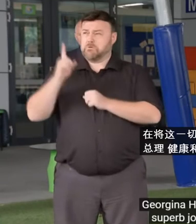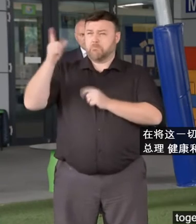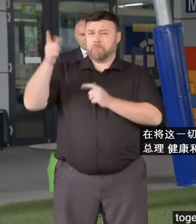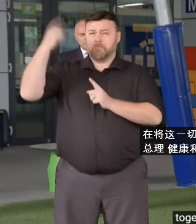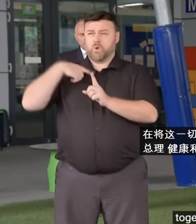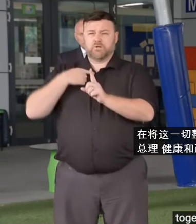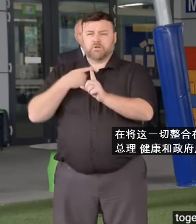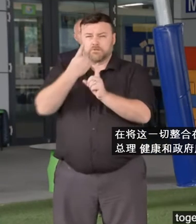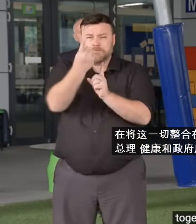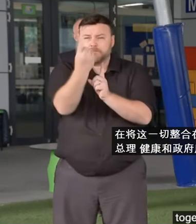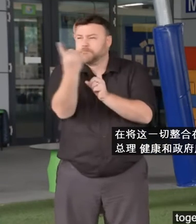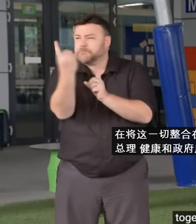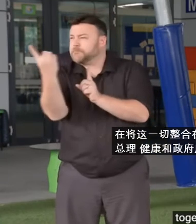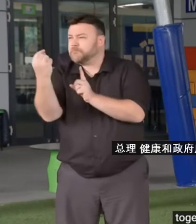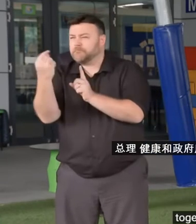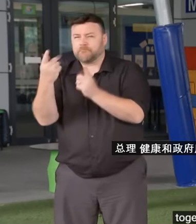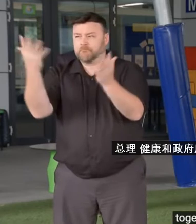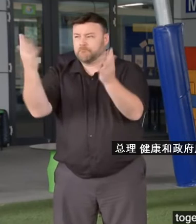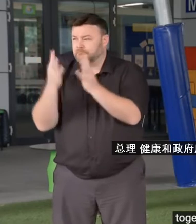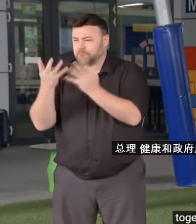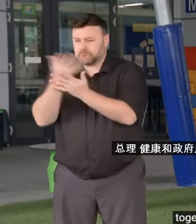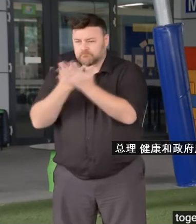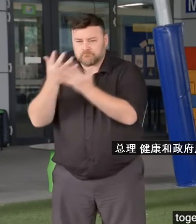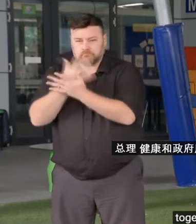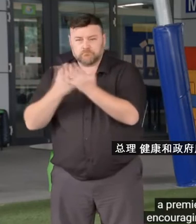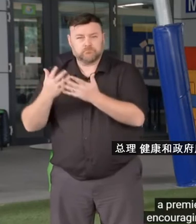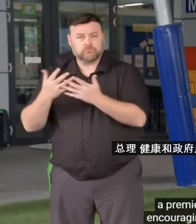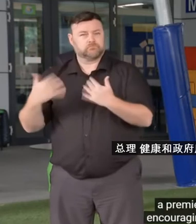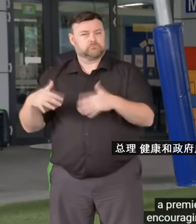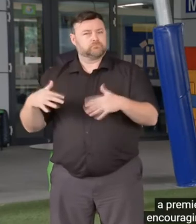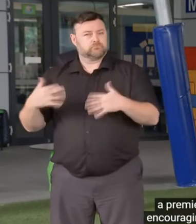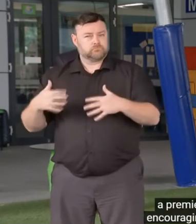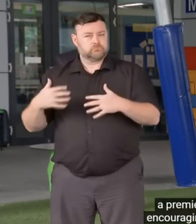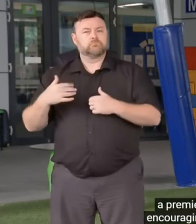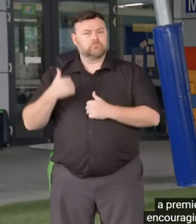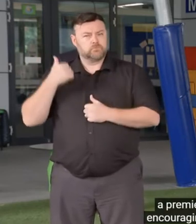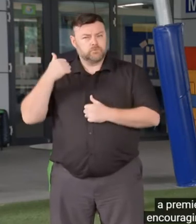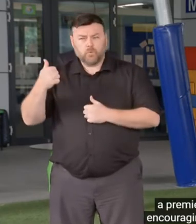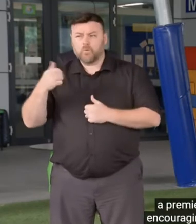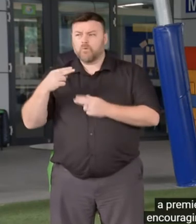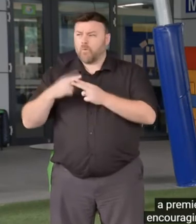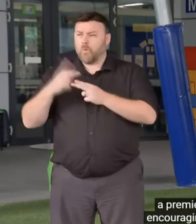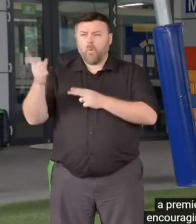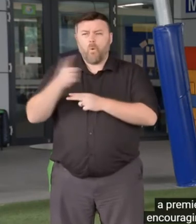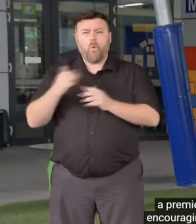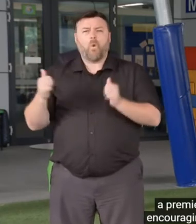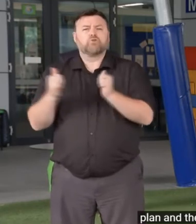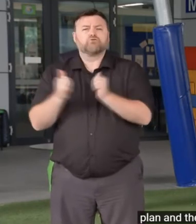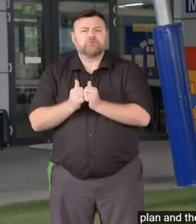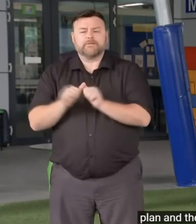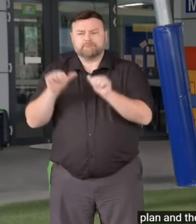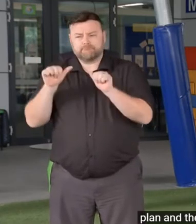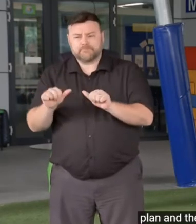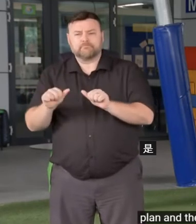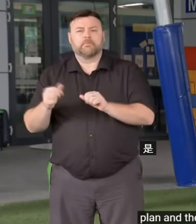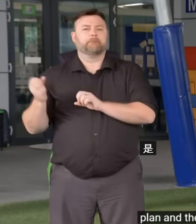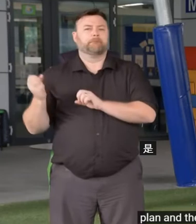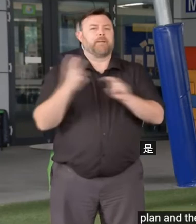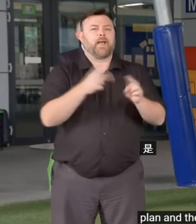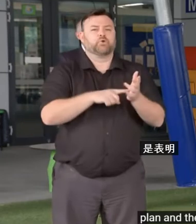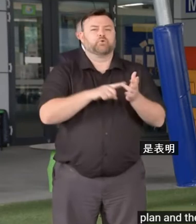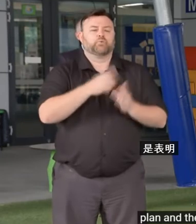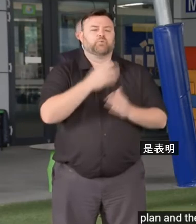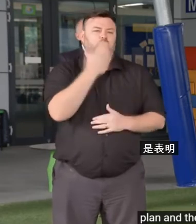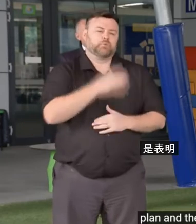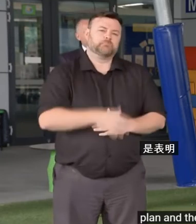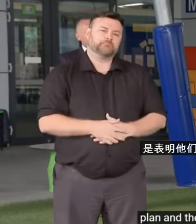Premier, one of the very encouraging things about the plan and the approach that both health and the government has taken is